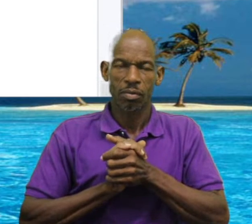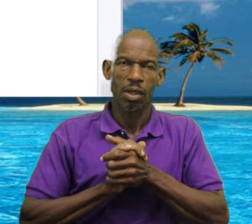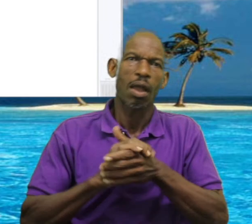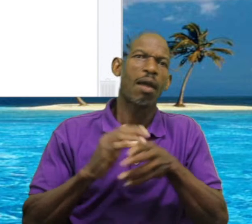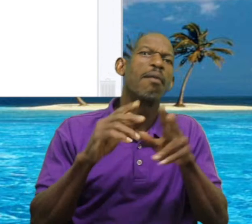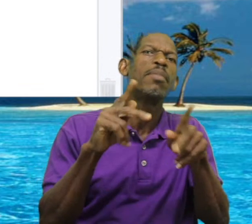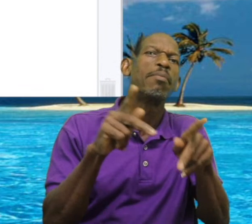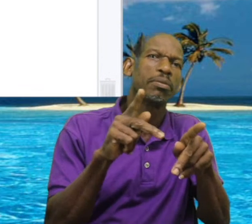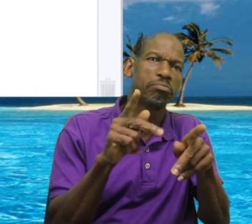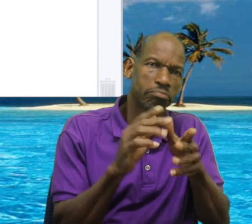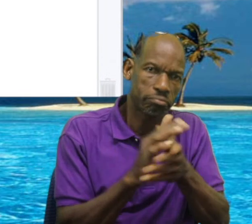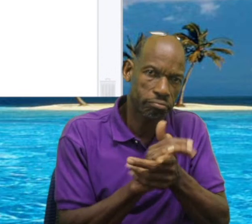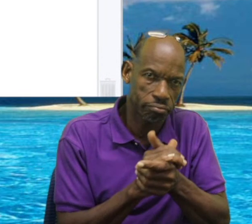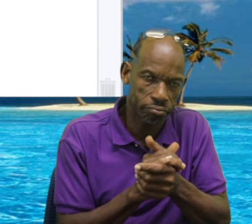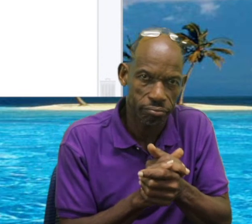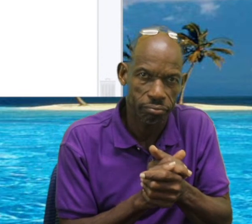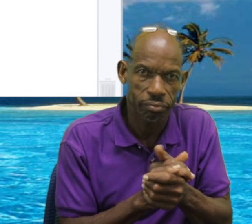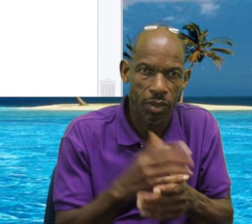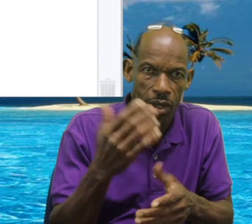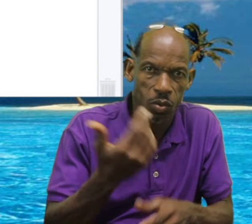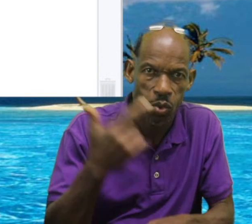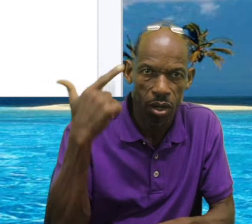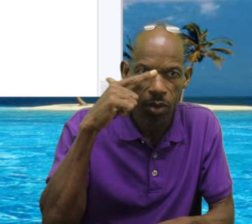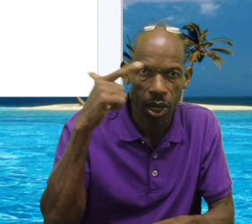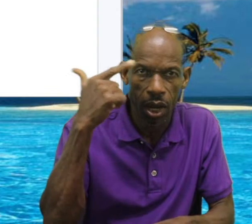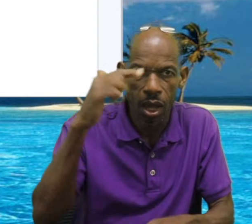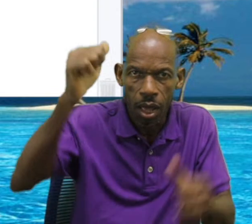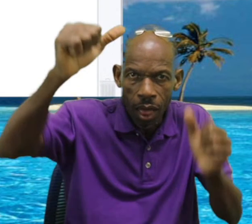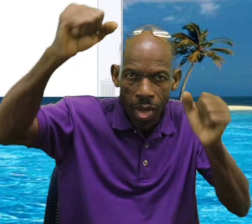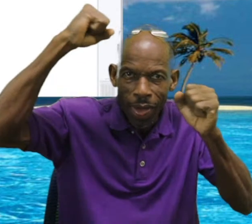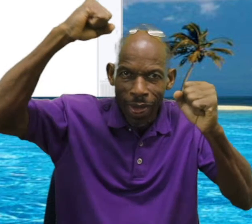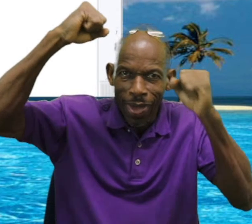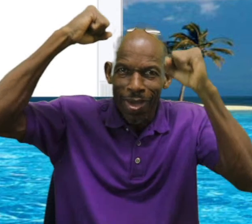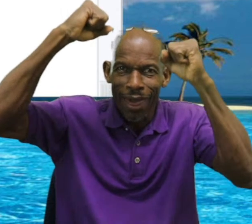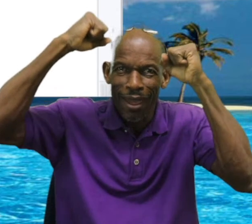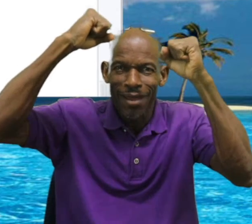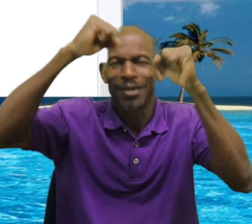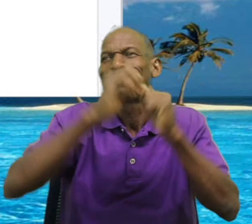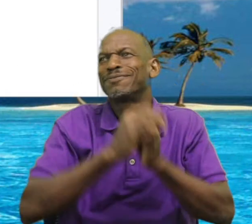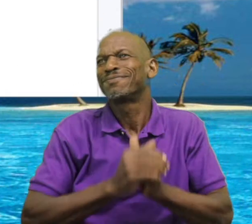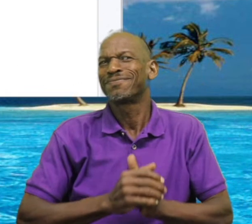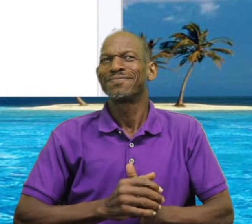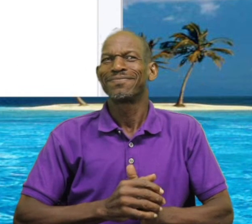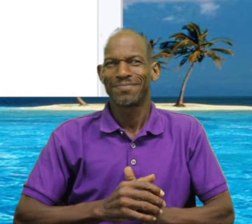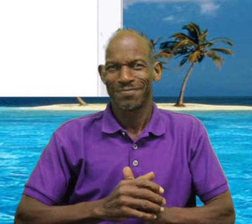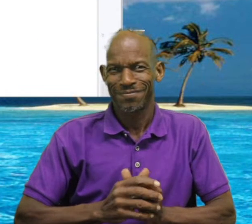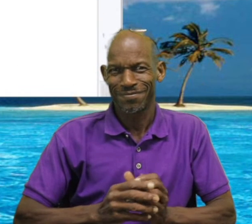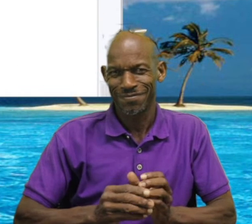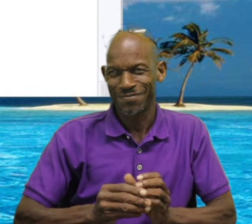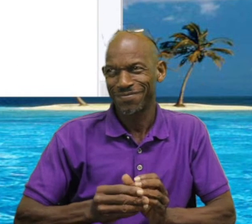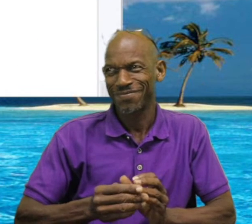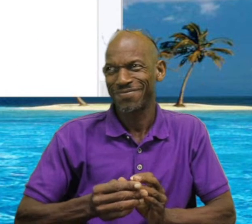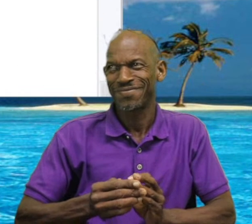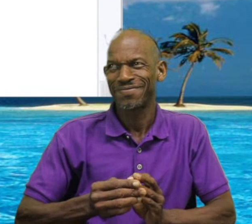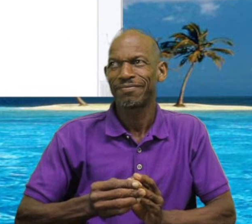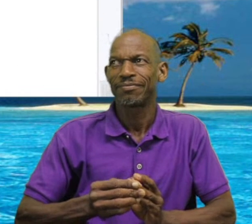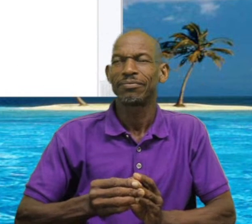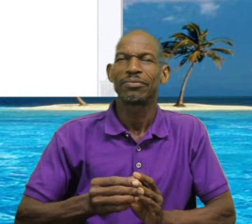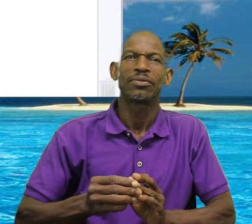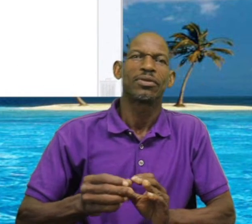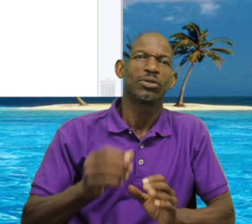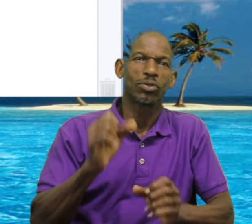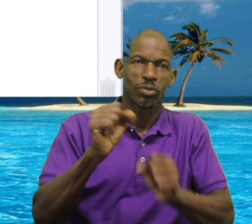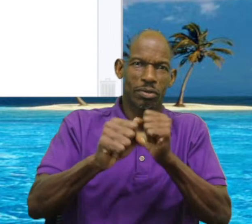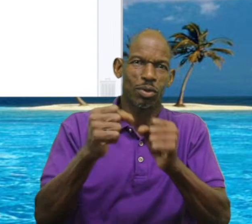persons. And welcome, Linda, I'm seeing you. So I have, okay, a list of persons. So I'm saying Mary,